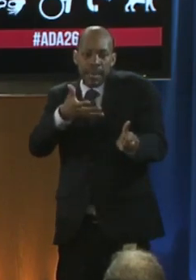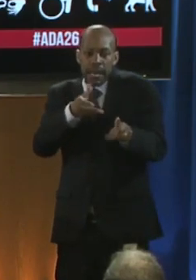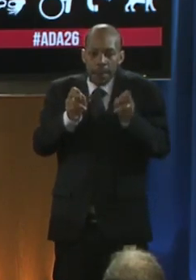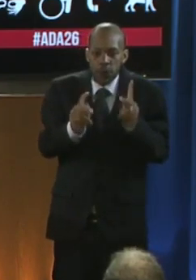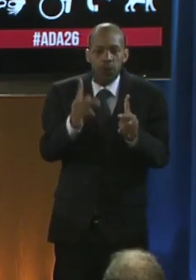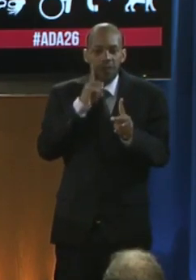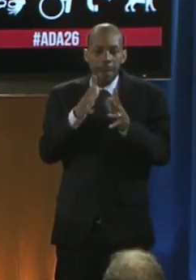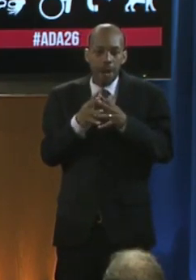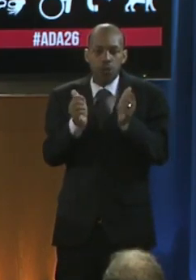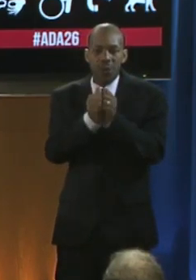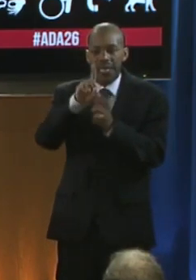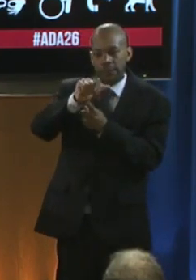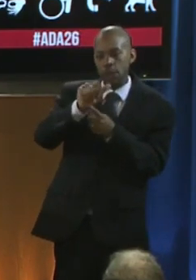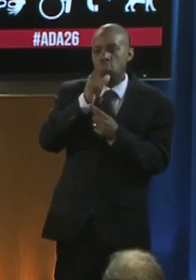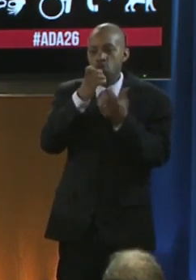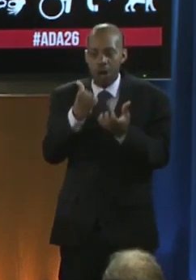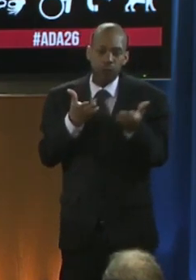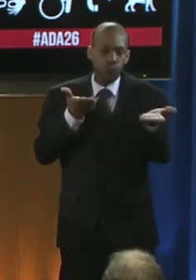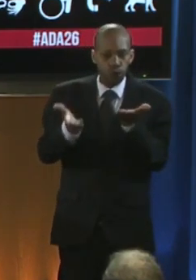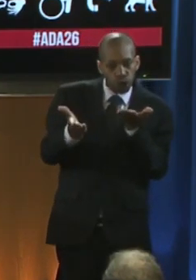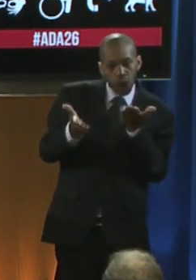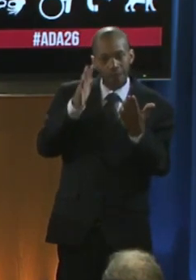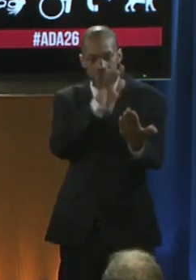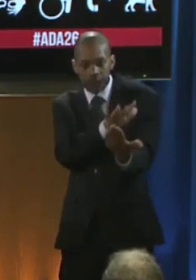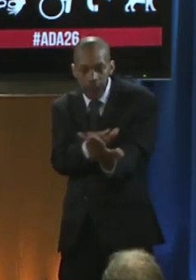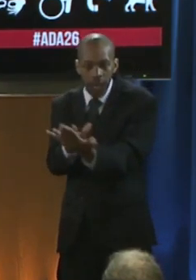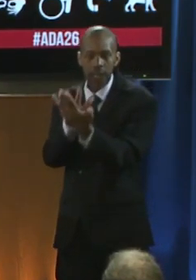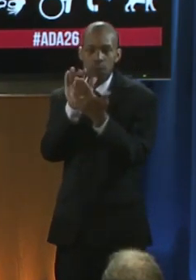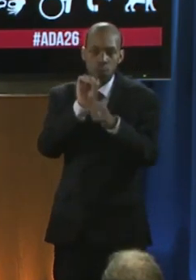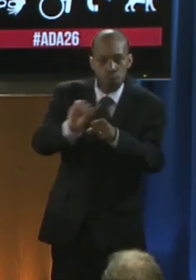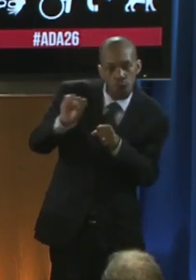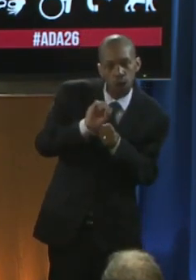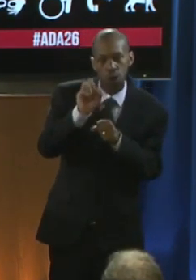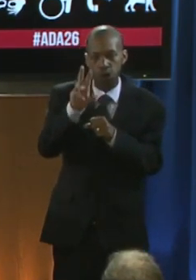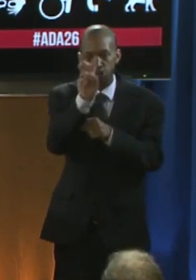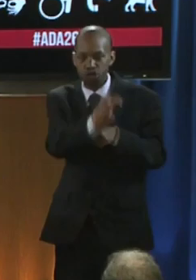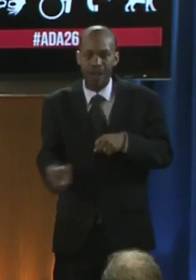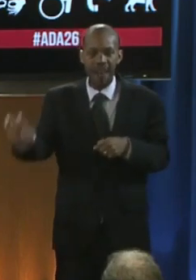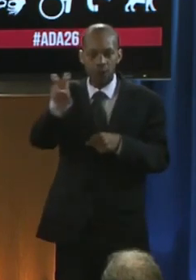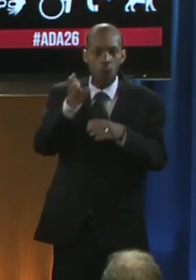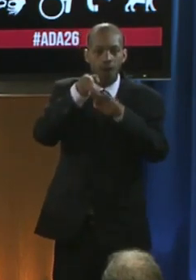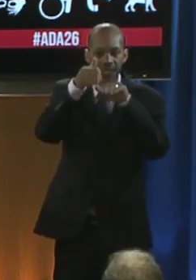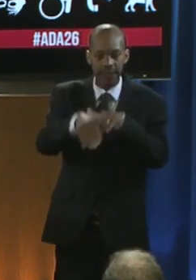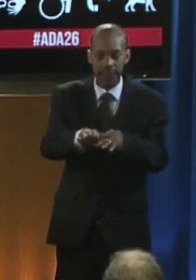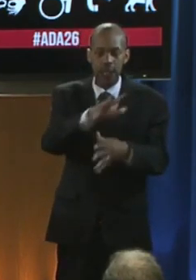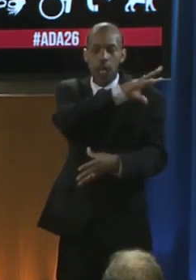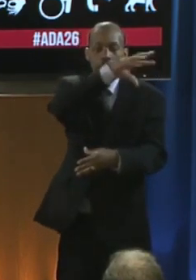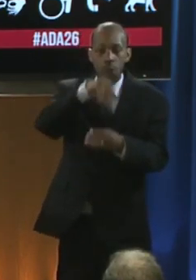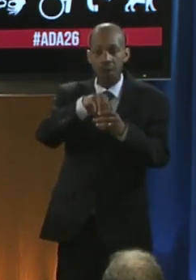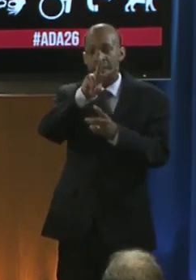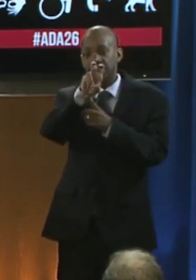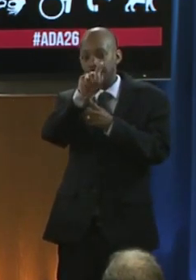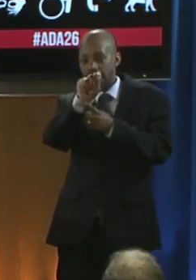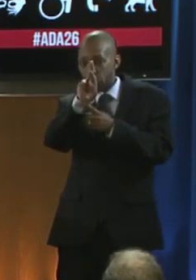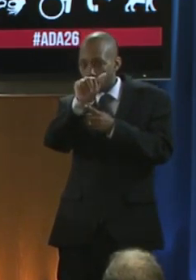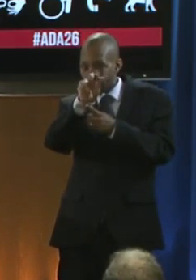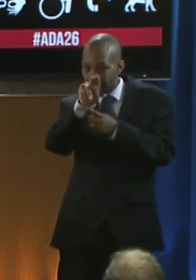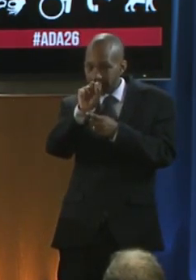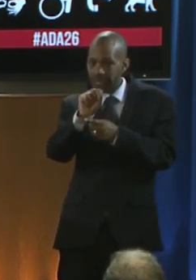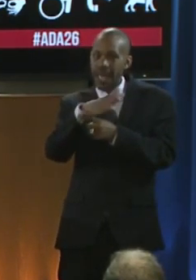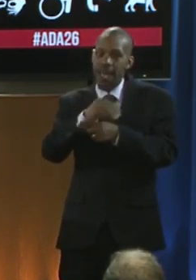with disabilities who wish to serve, study, work, or travel overseas, including our veterans and wounded